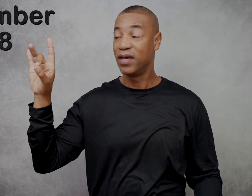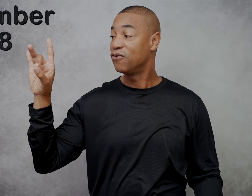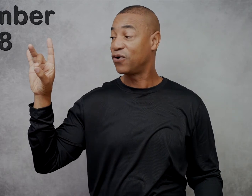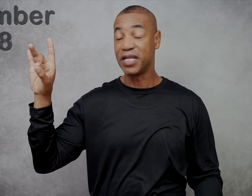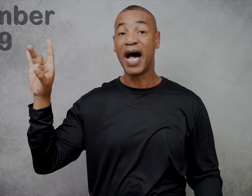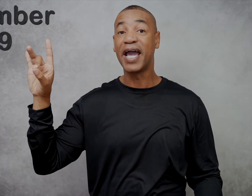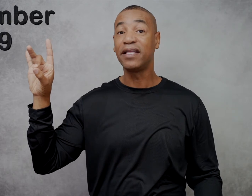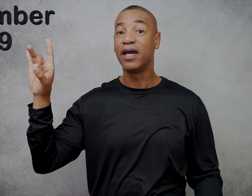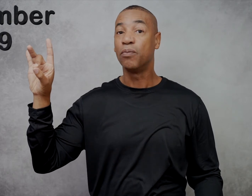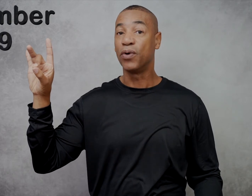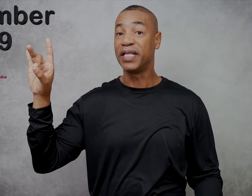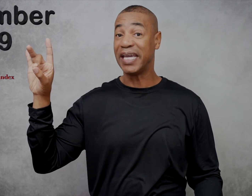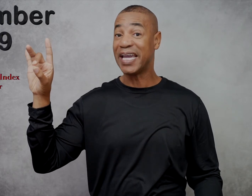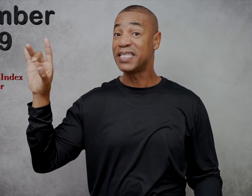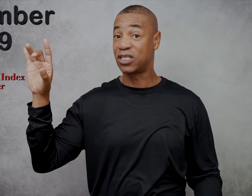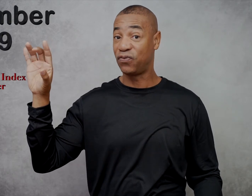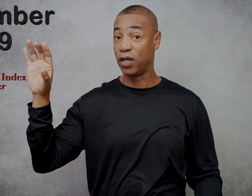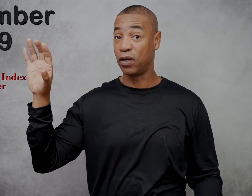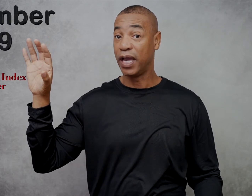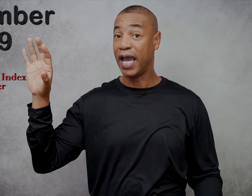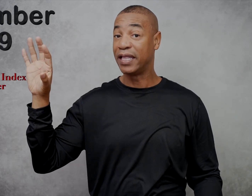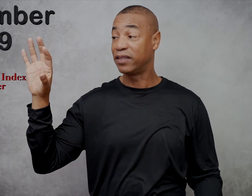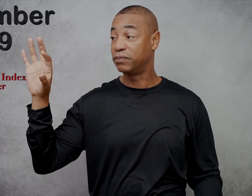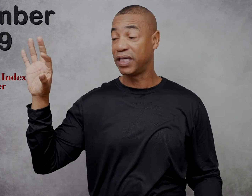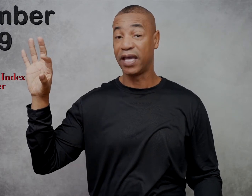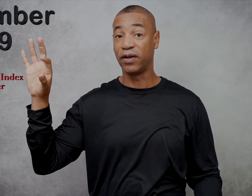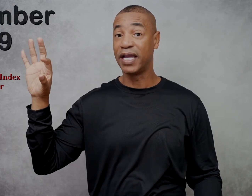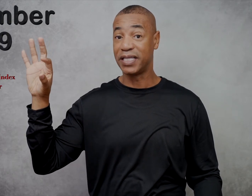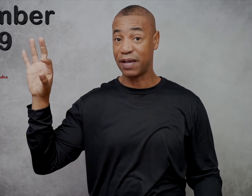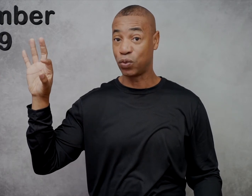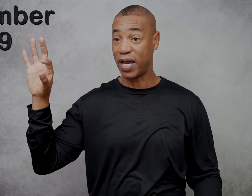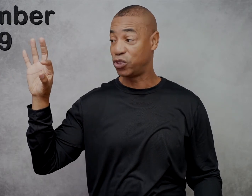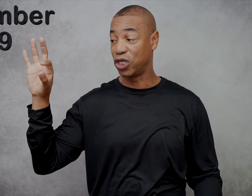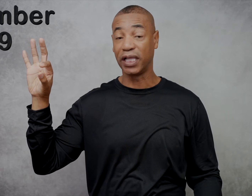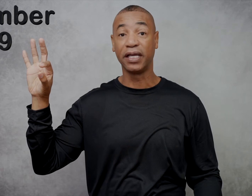For 9, bring the index finger and the thumb together and tap twice gently.